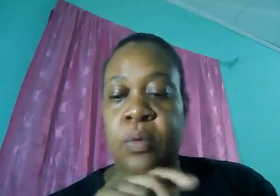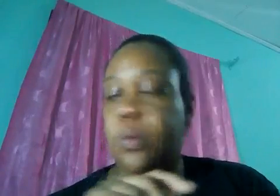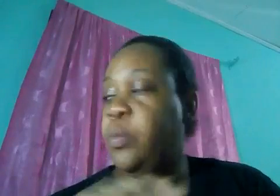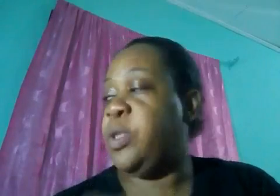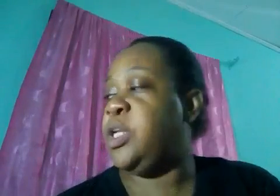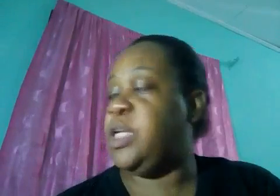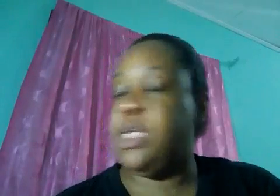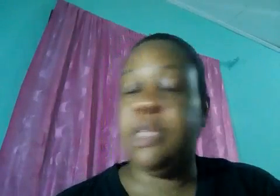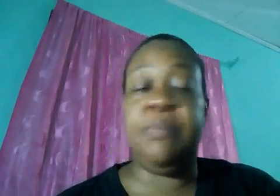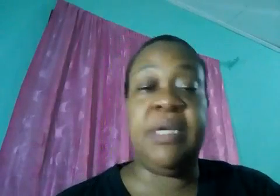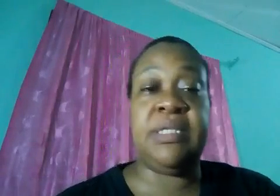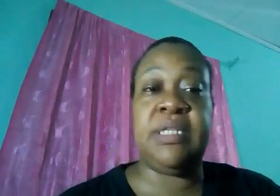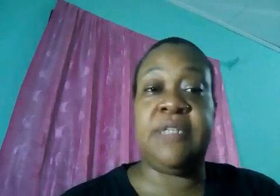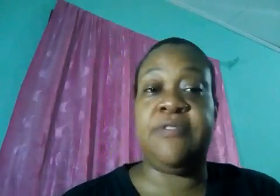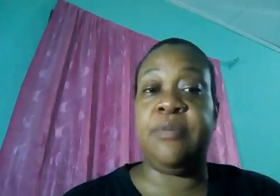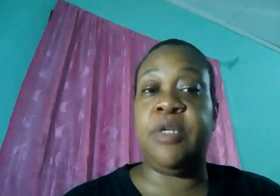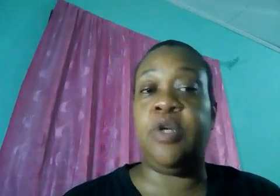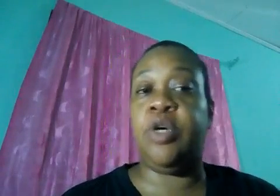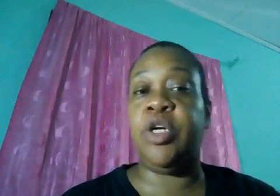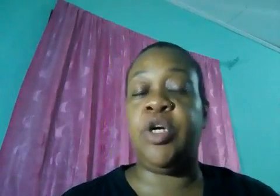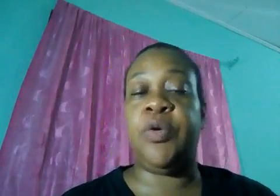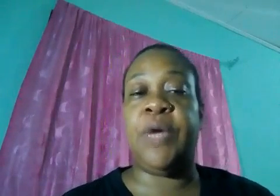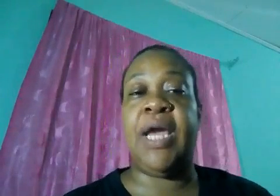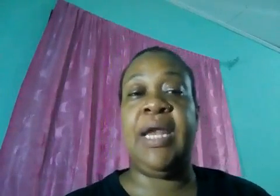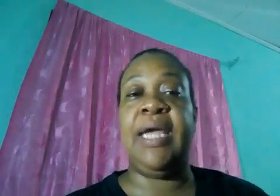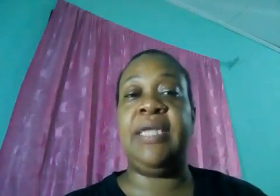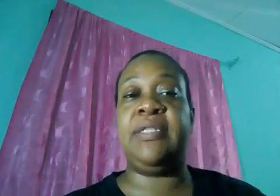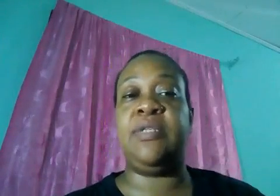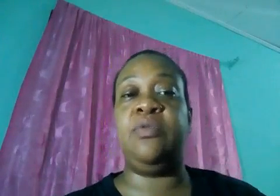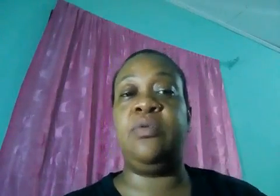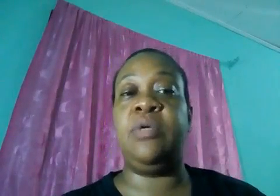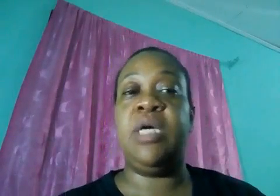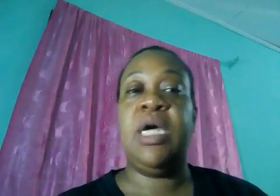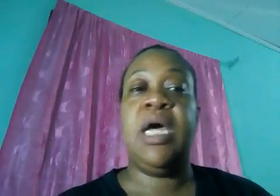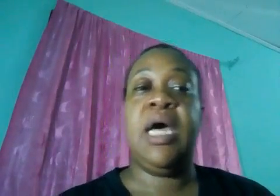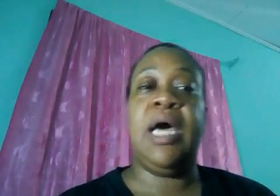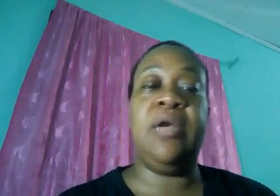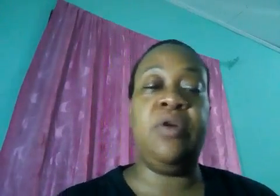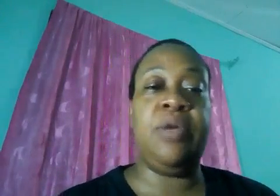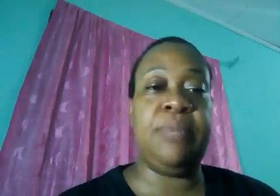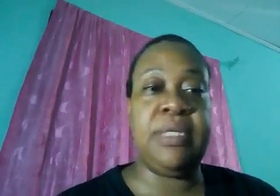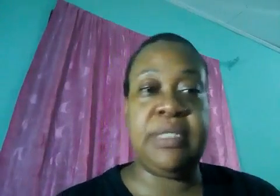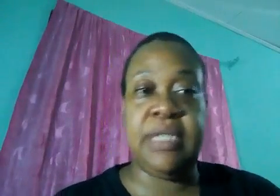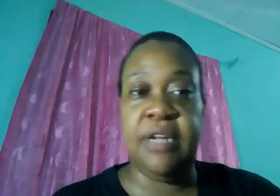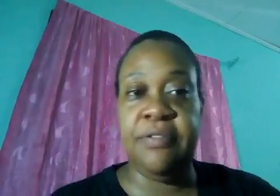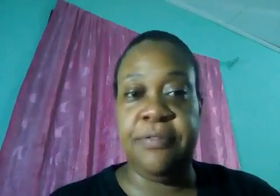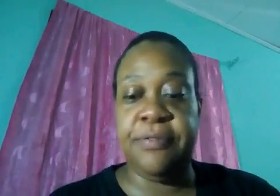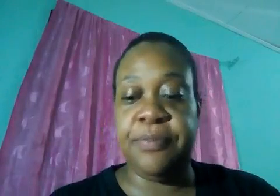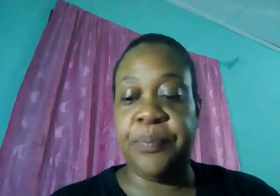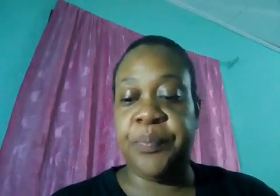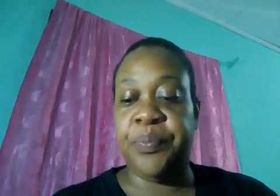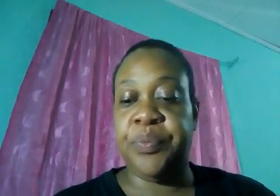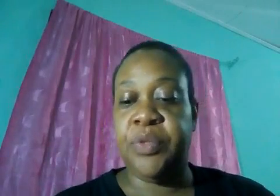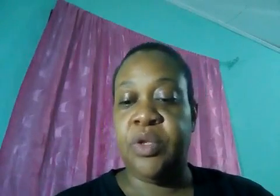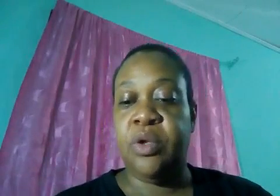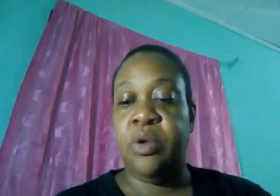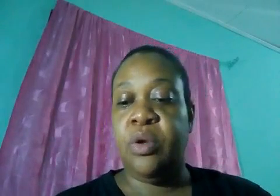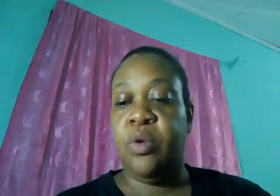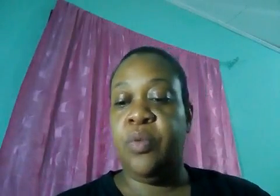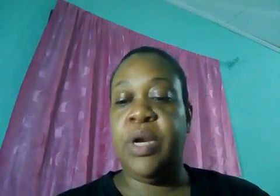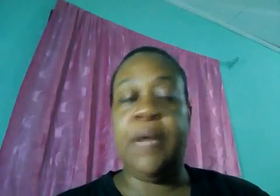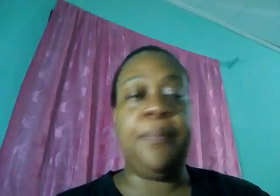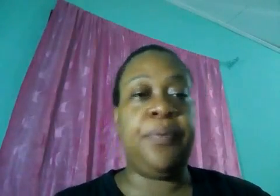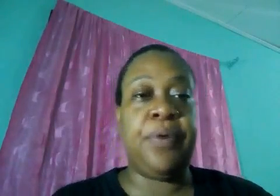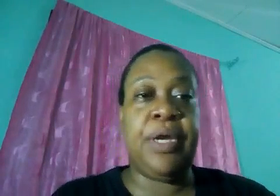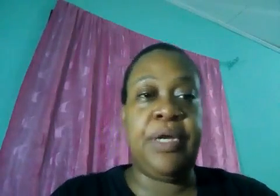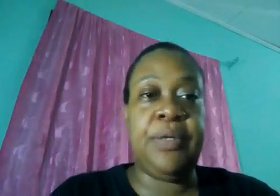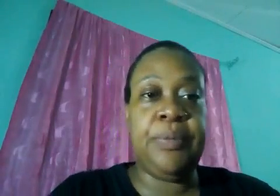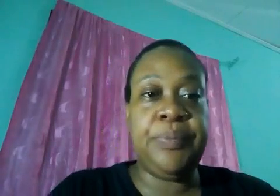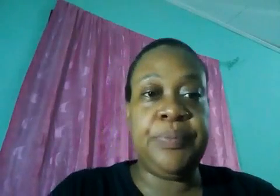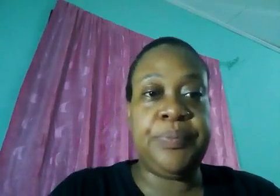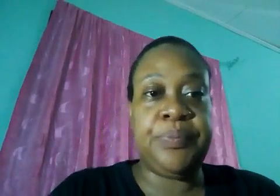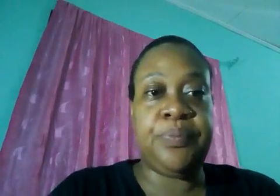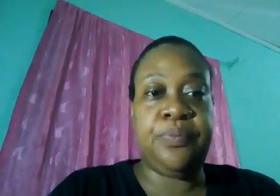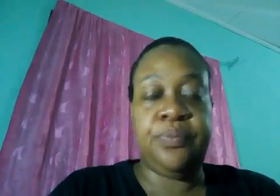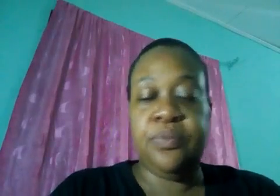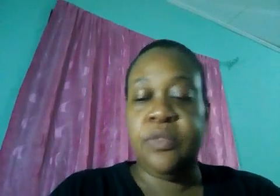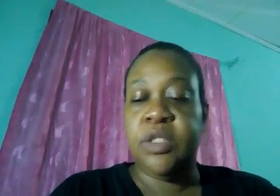when you need blessings from the Lord. Now, I like to anoint myself when I'm praying.